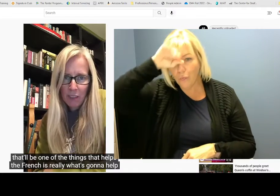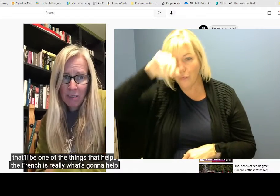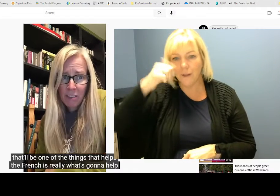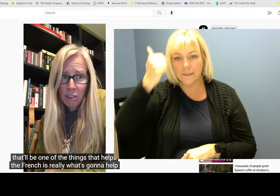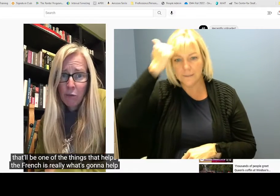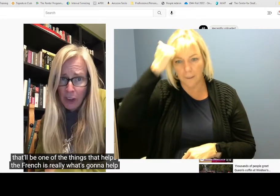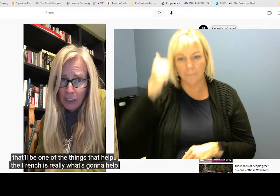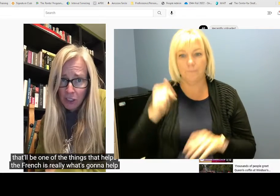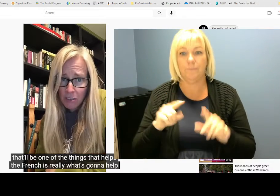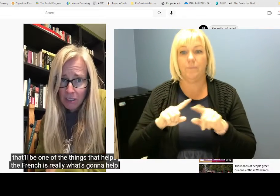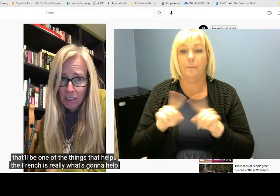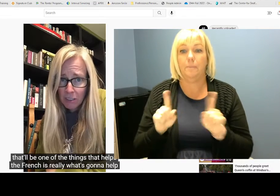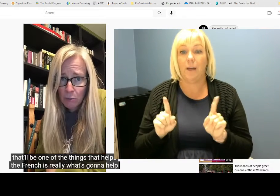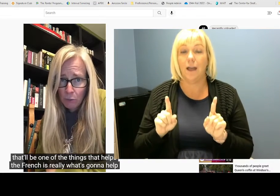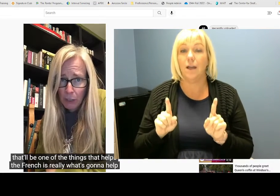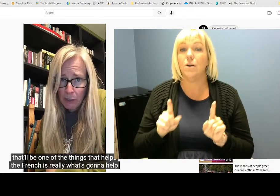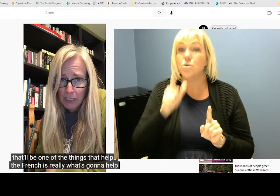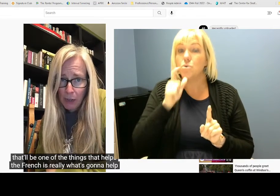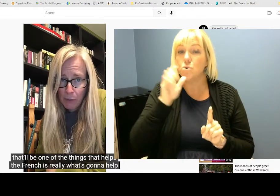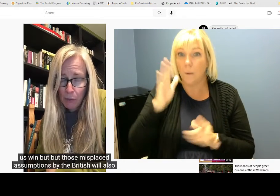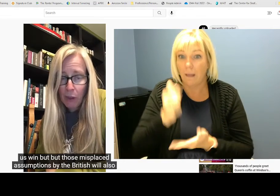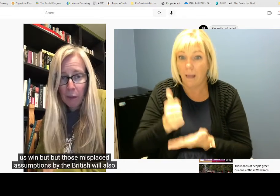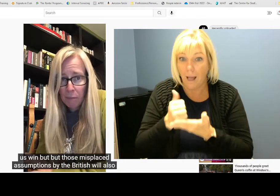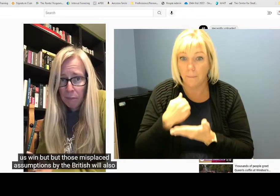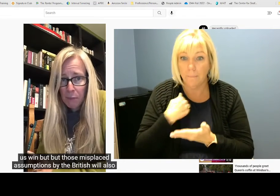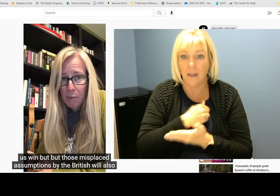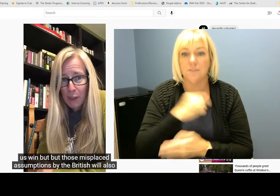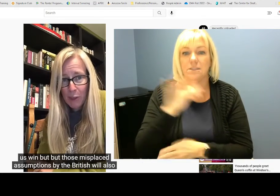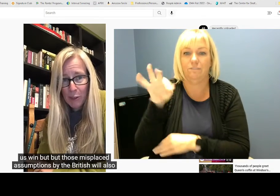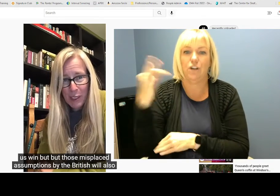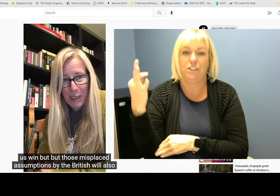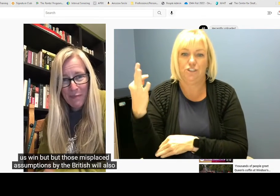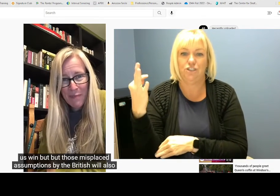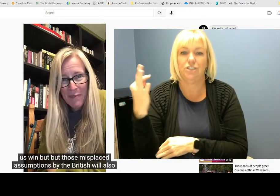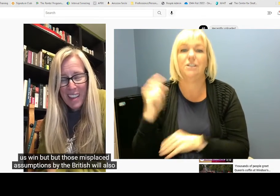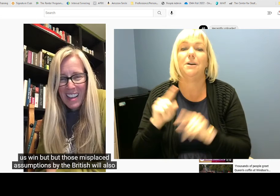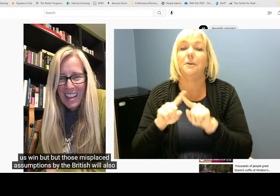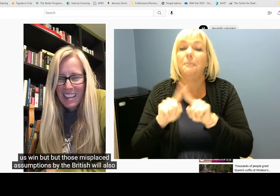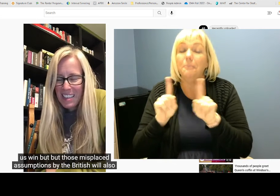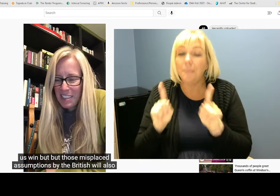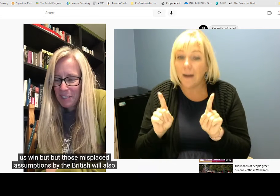helps us win. The French is really what's going to help us win, but those